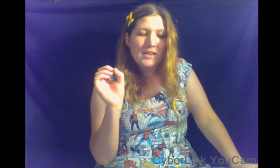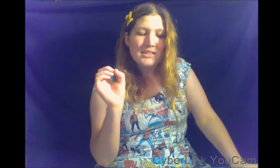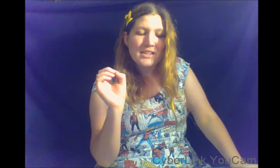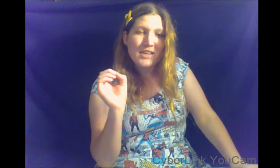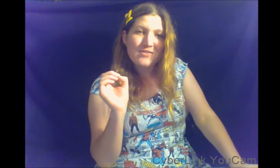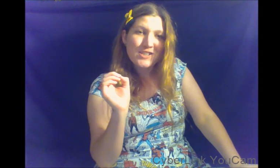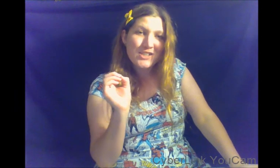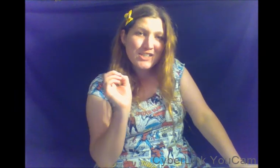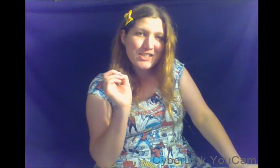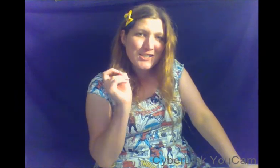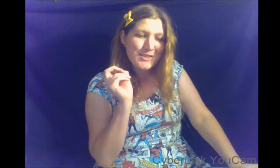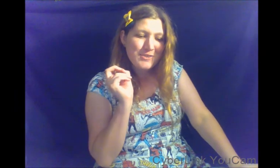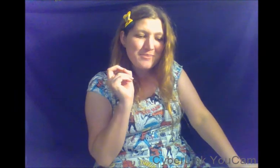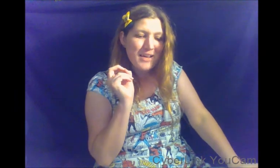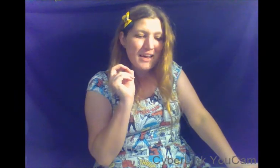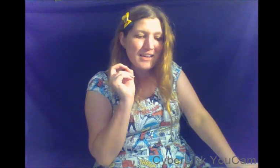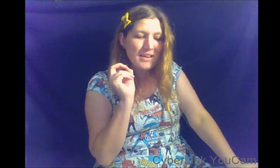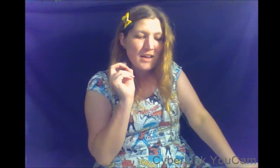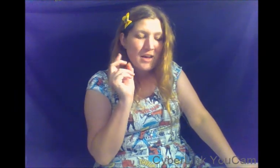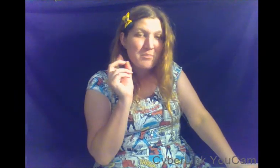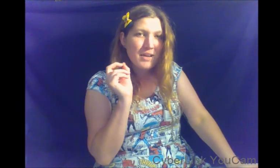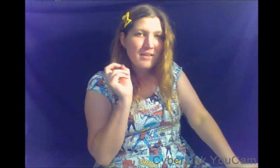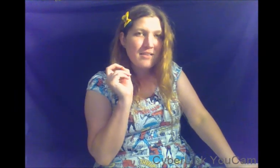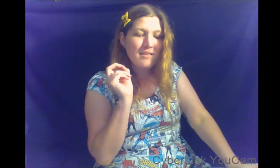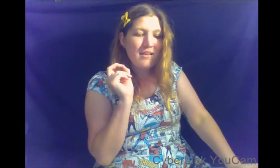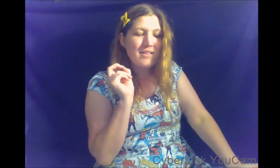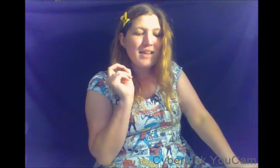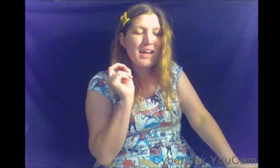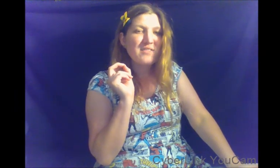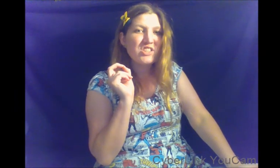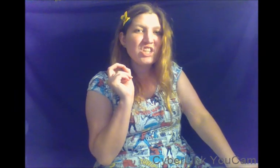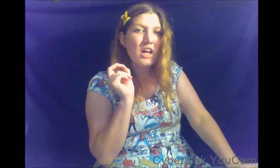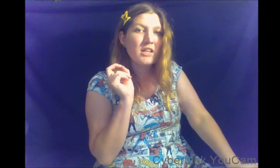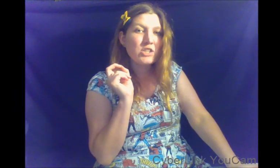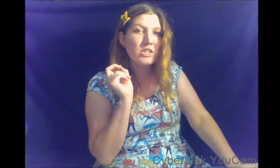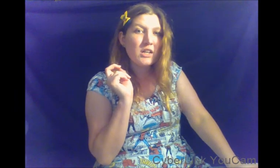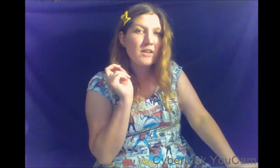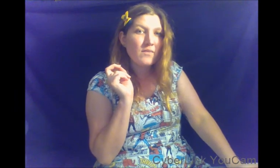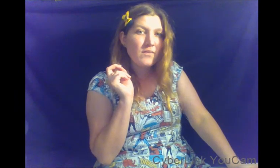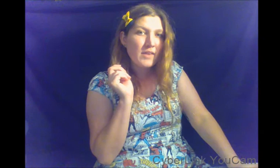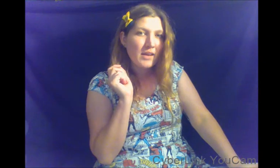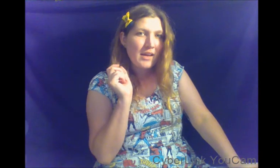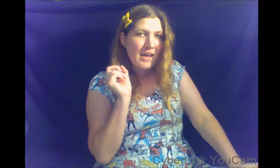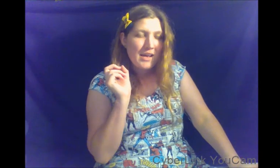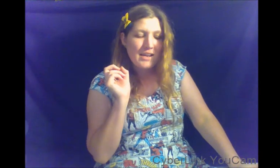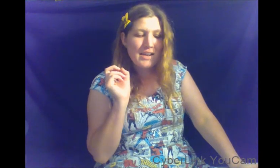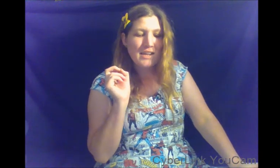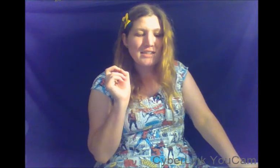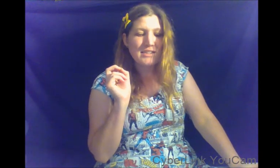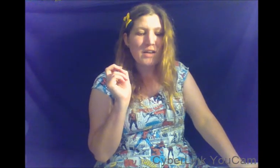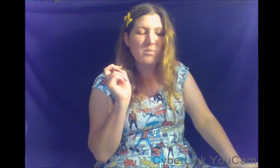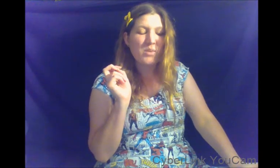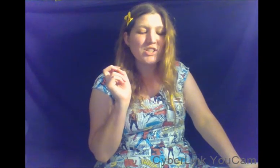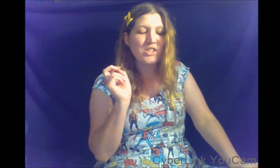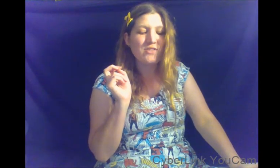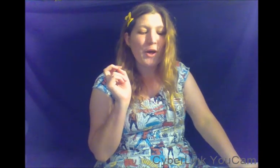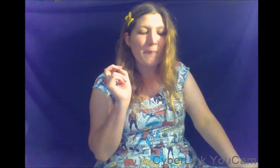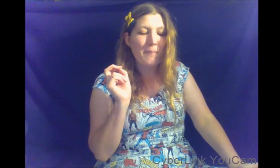Haunting every gesture you make, making your life challenging. Next time, watch your own